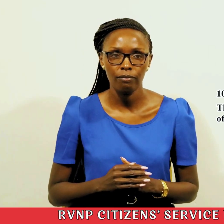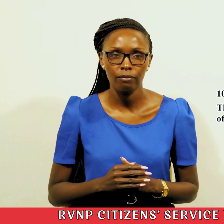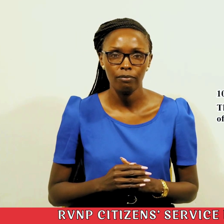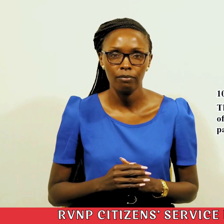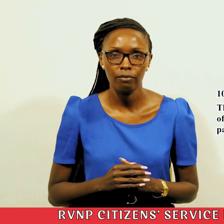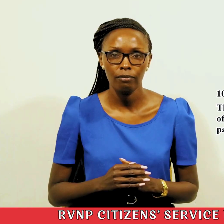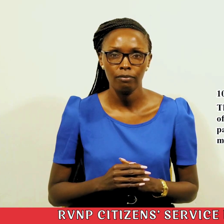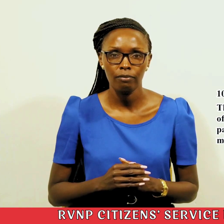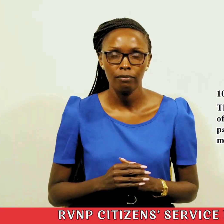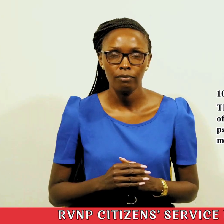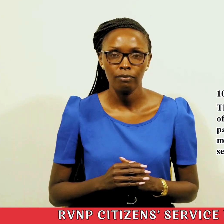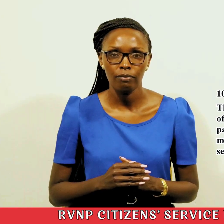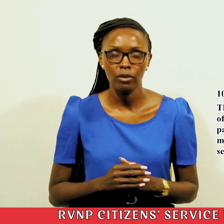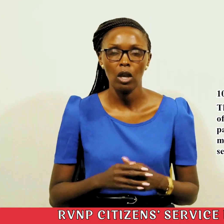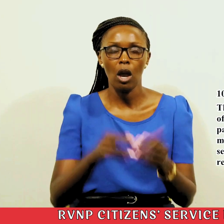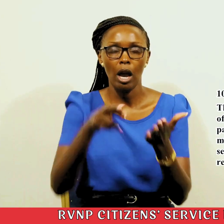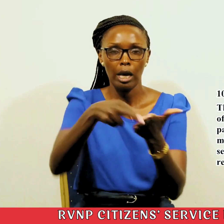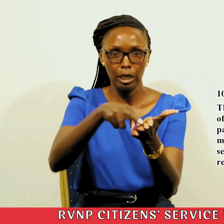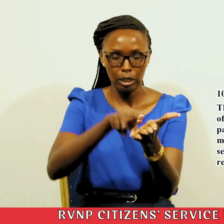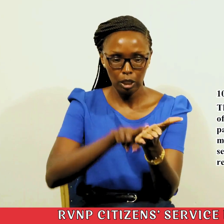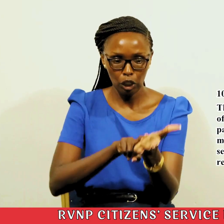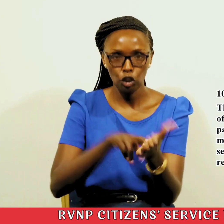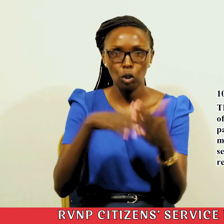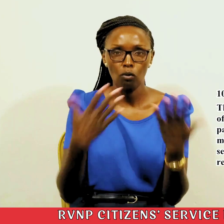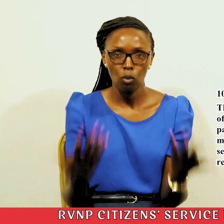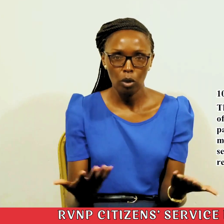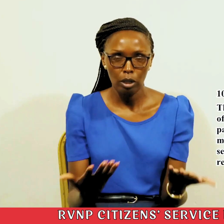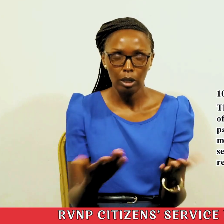Registration of external exams.